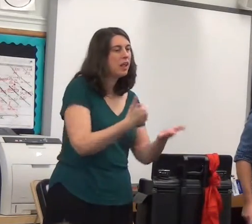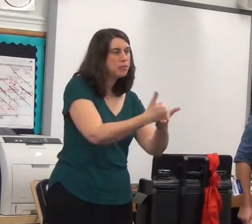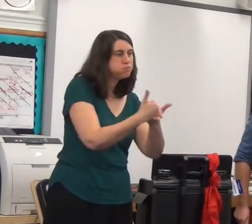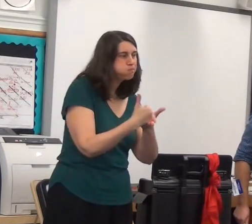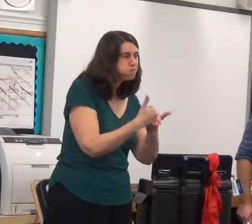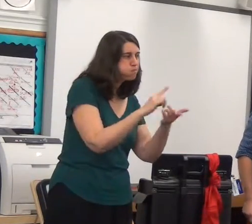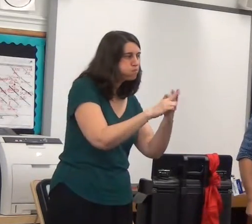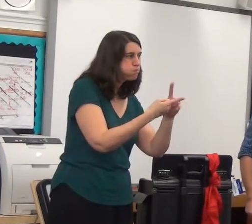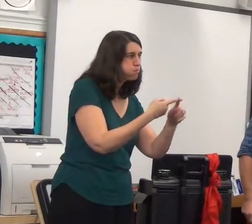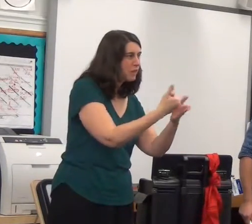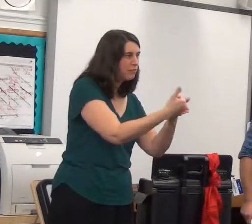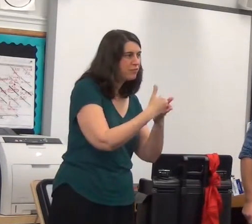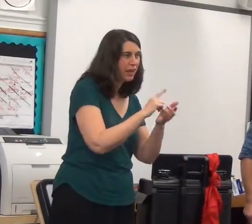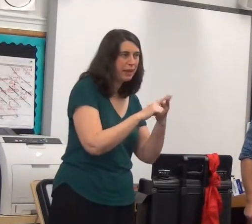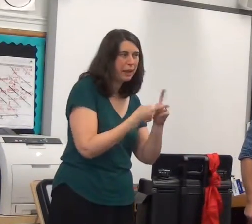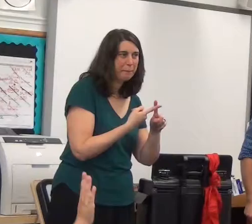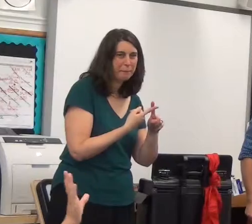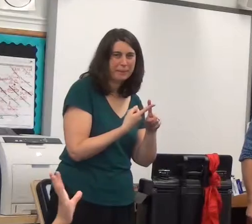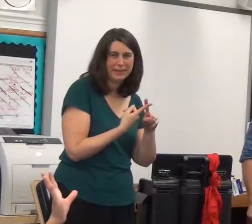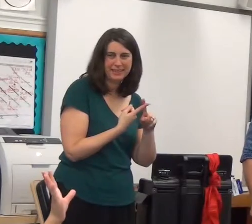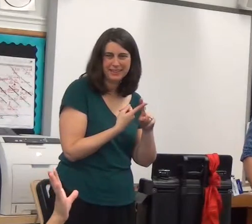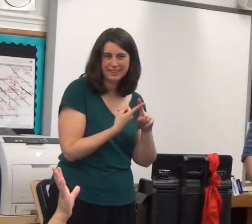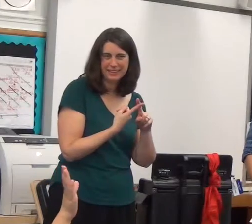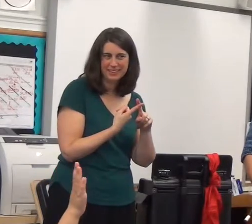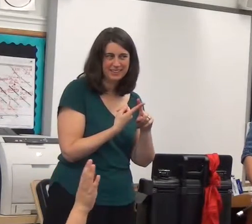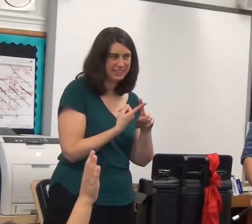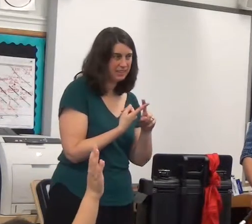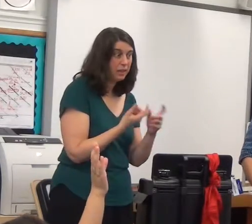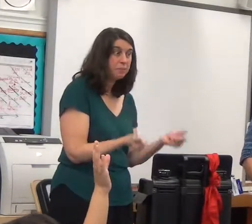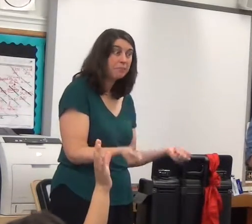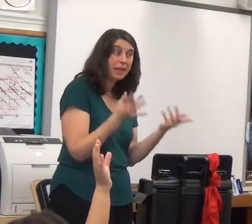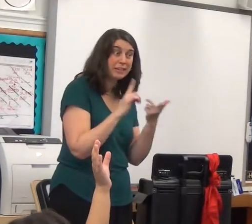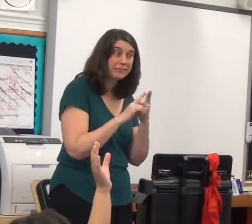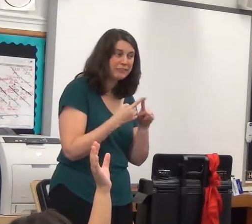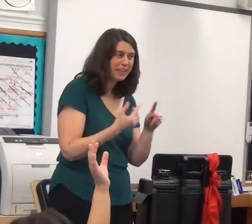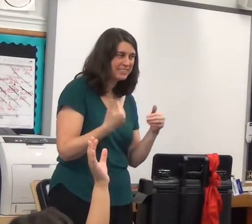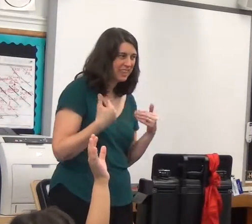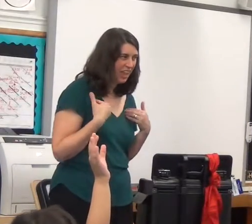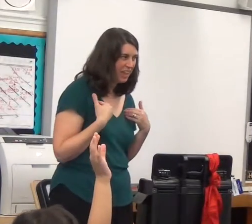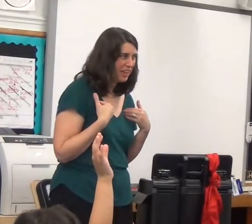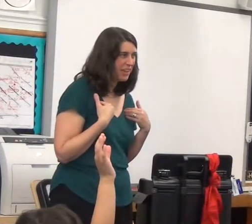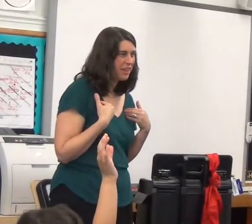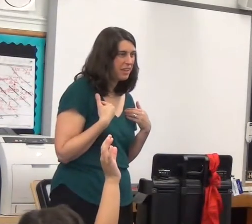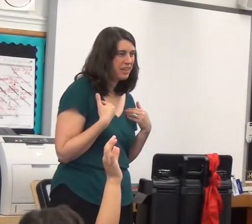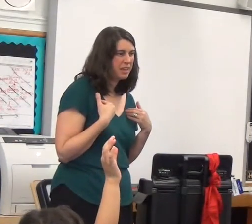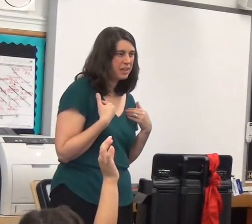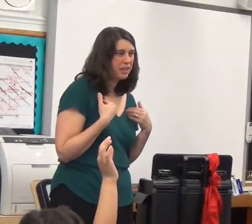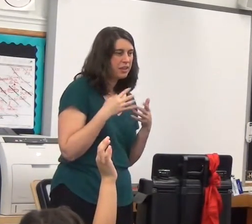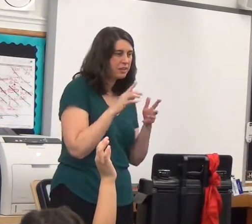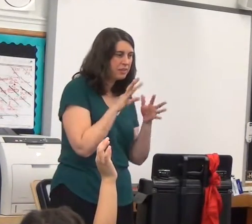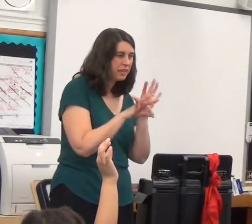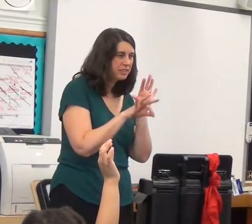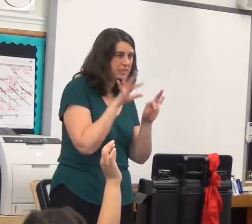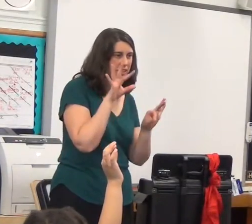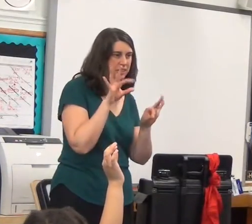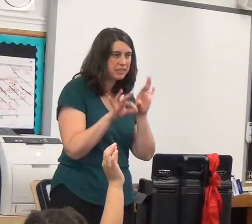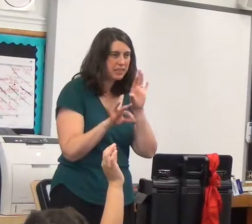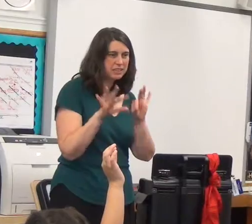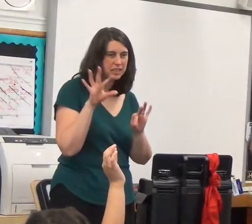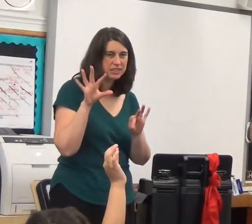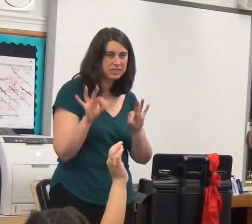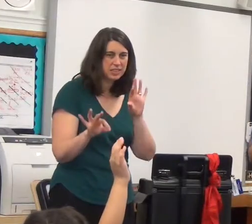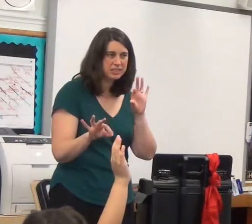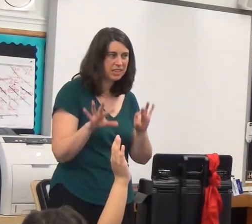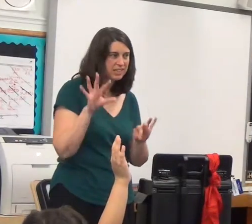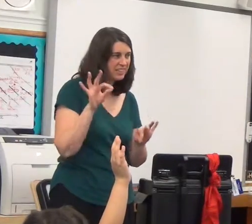We're gonna need a friend to help us out. We have lots of friends. All right, let's do the Eeny, Meeny, Miny, Moe. Catch